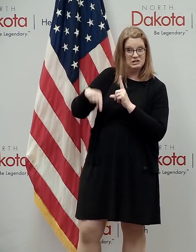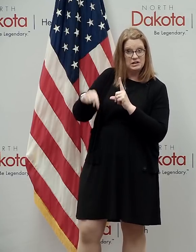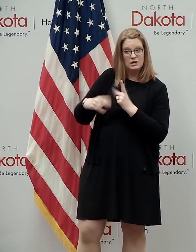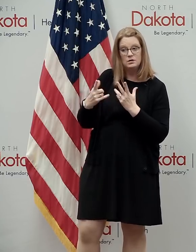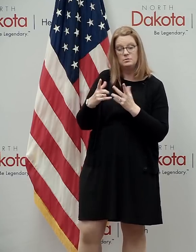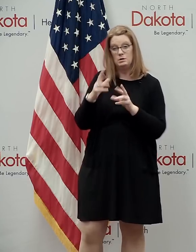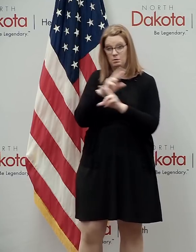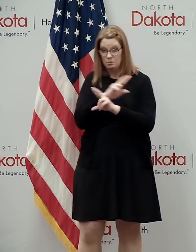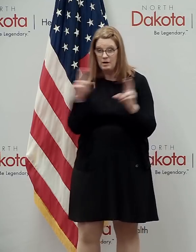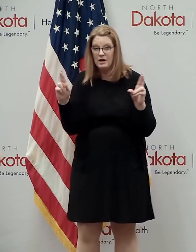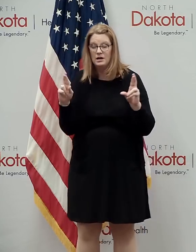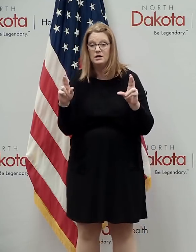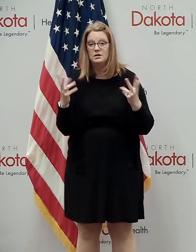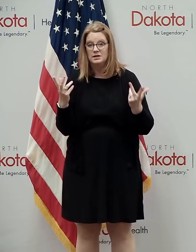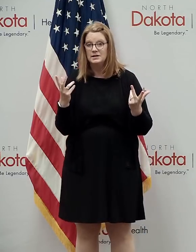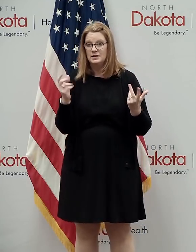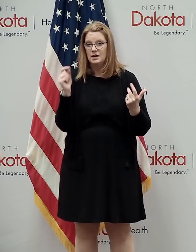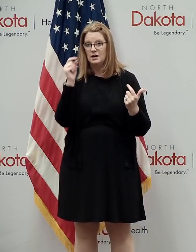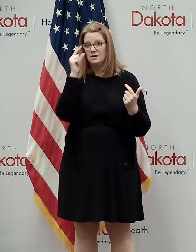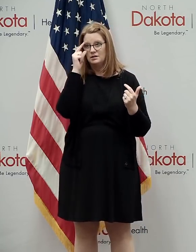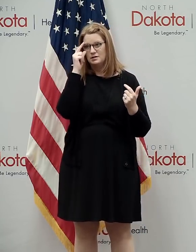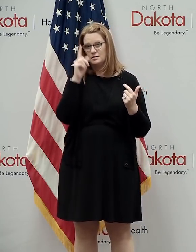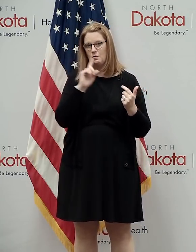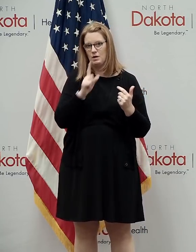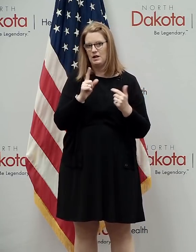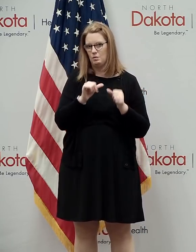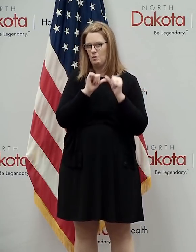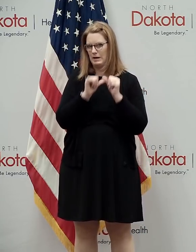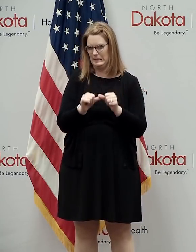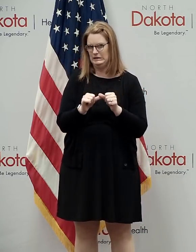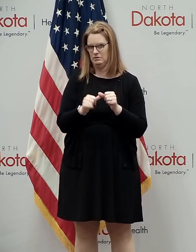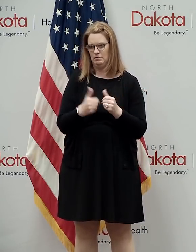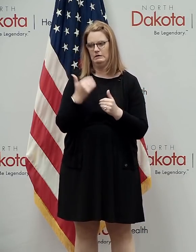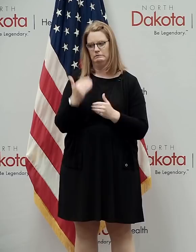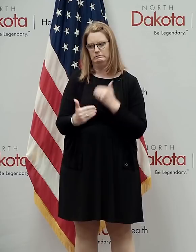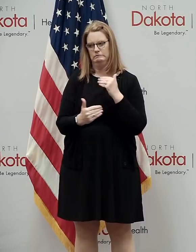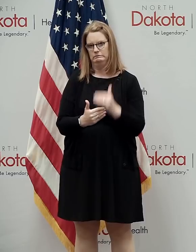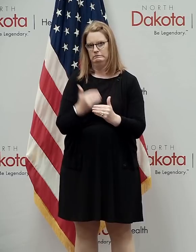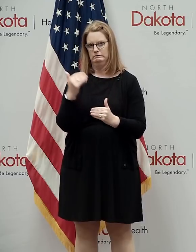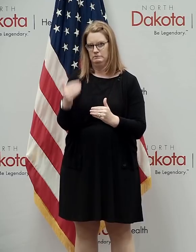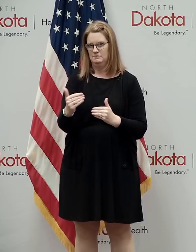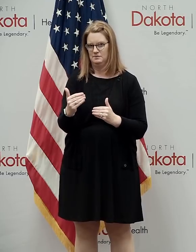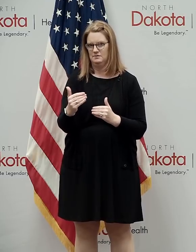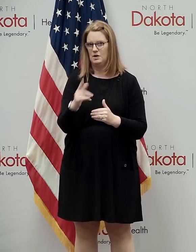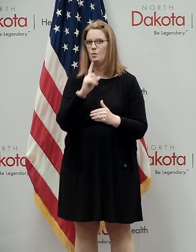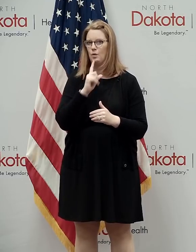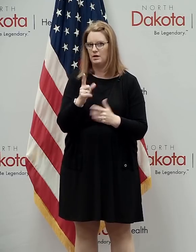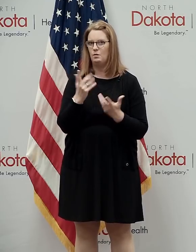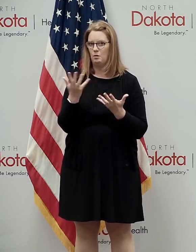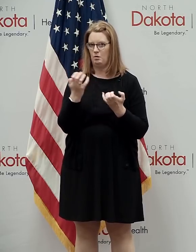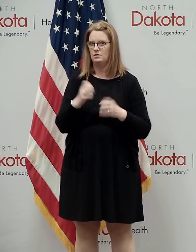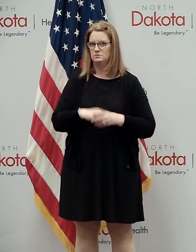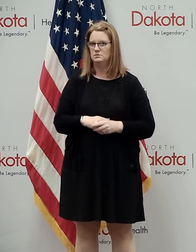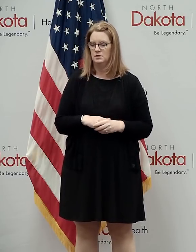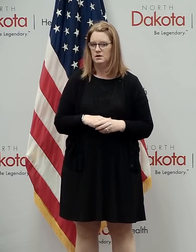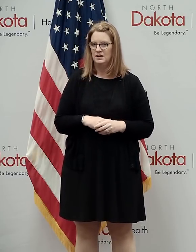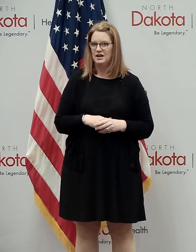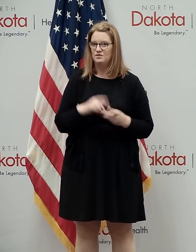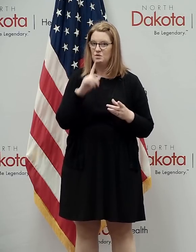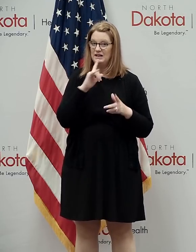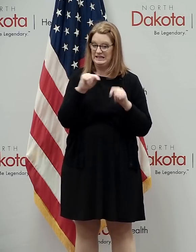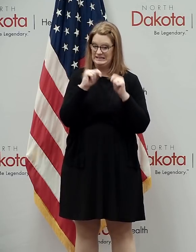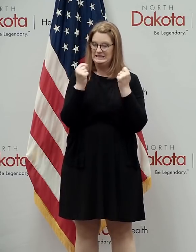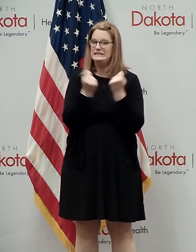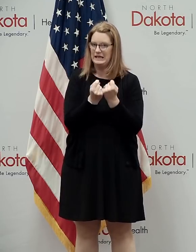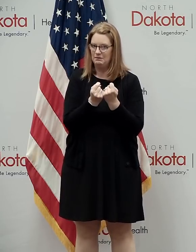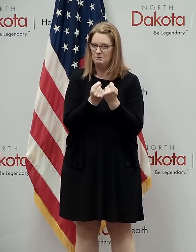we want to just keep going, keep the string rolling that we've got going here. And again, that's a team effort that